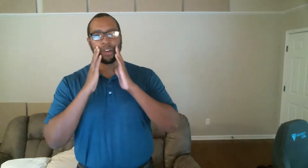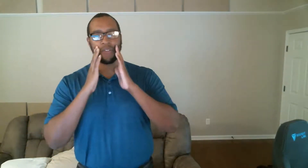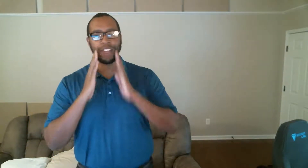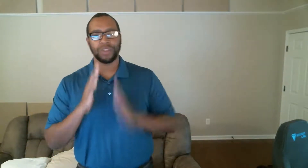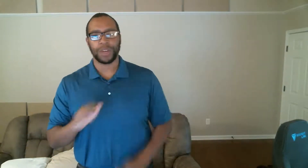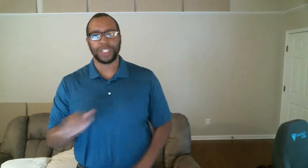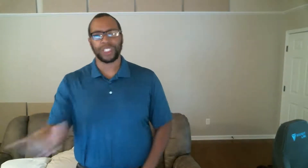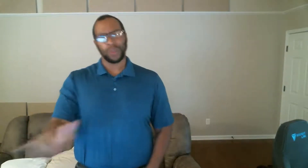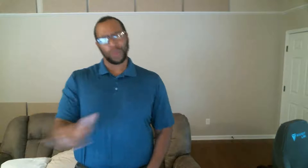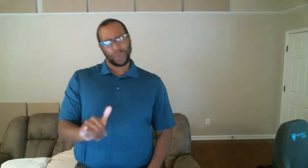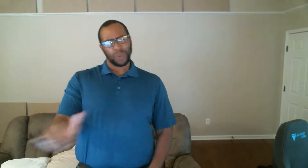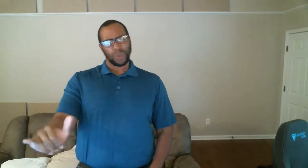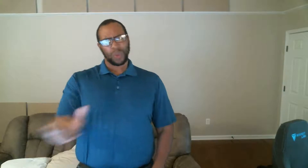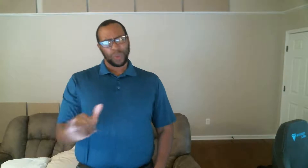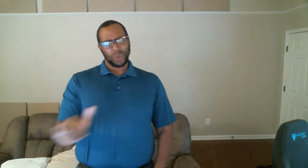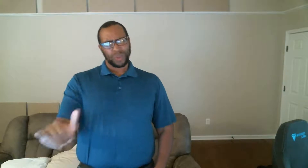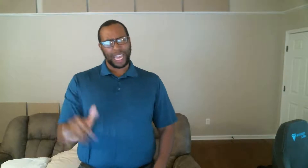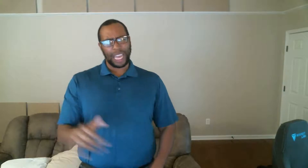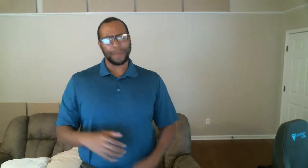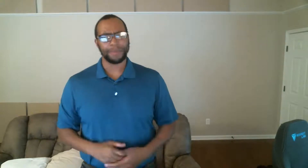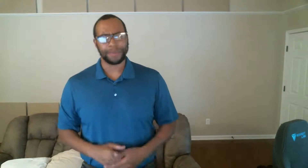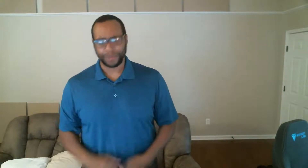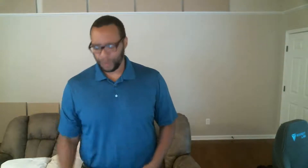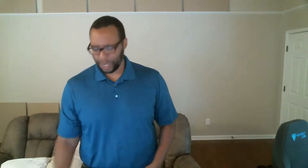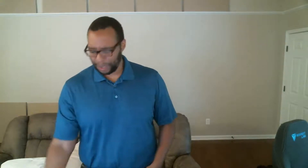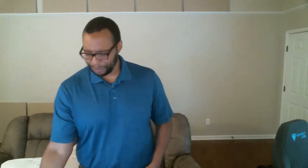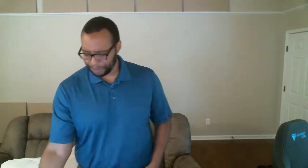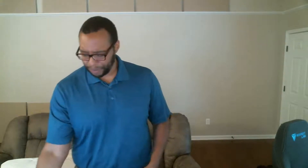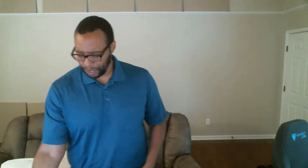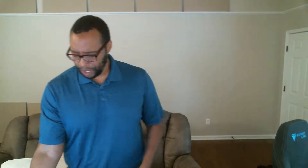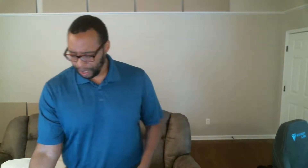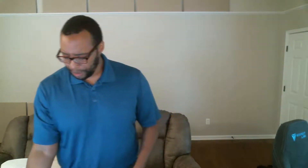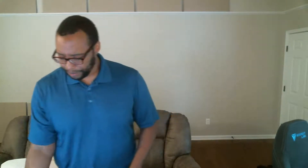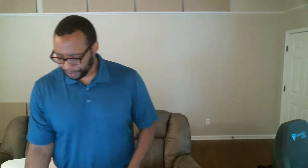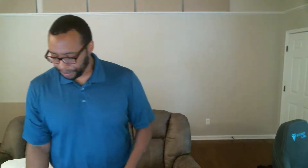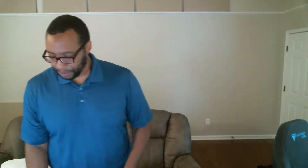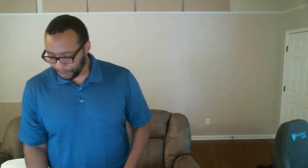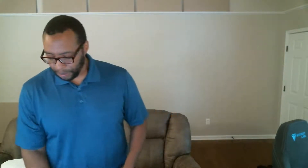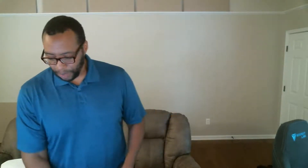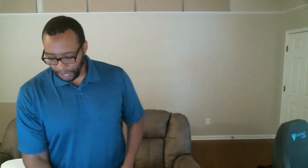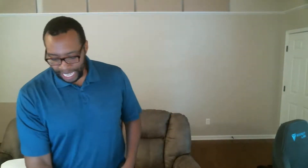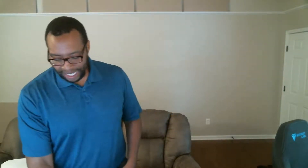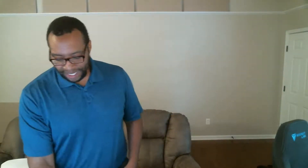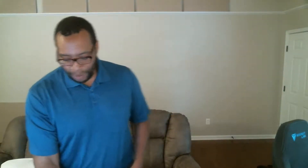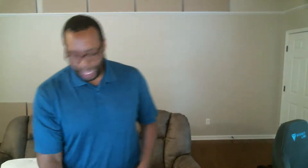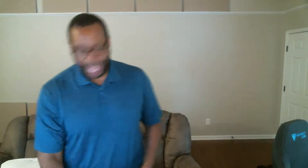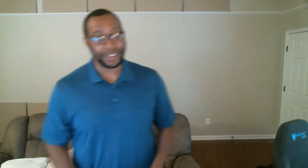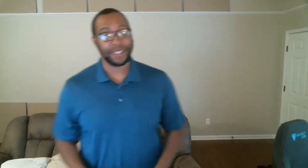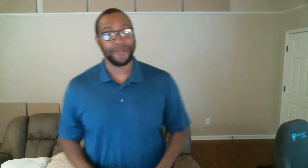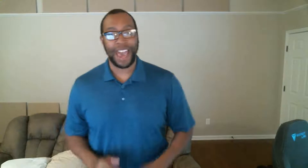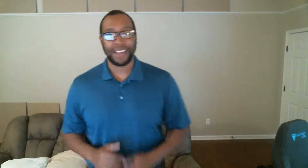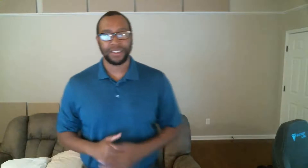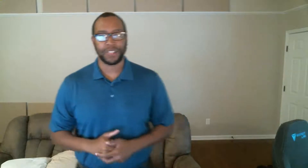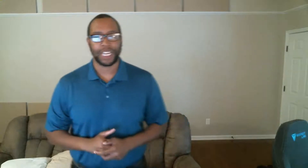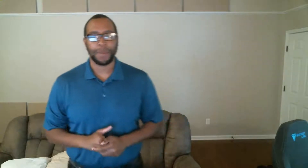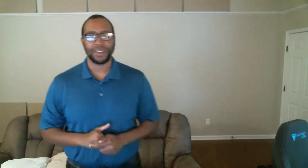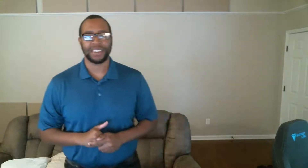your facial expression, same. Okay. The next sign we have is fast. There's a couple of signs